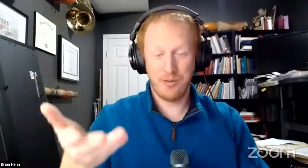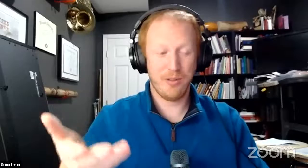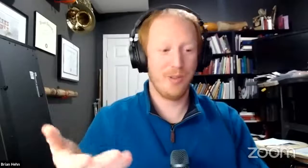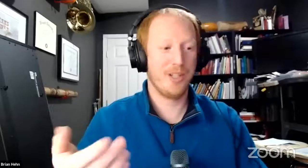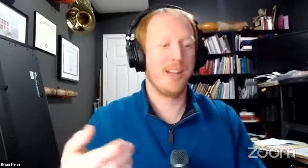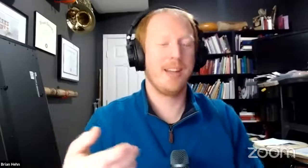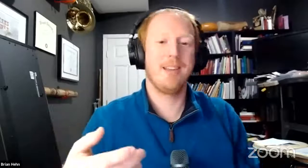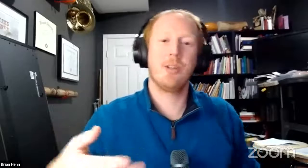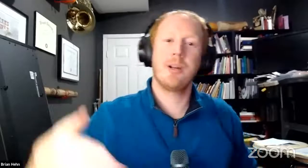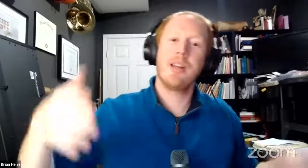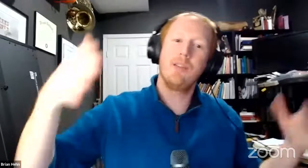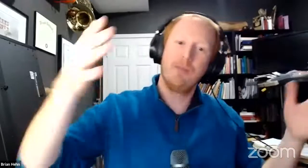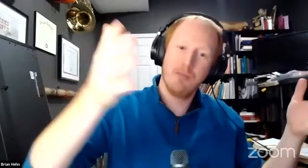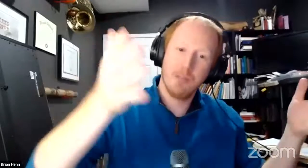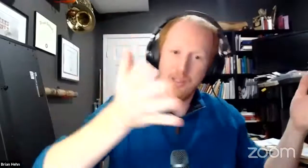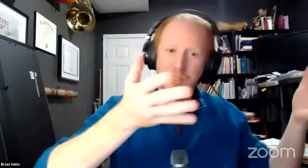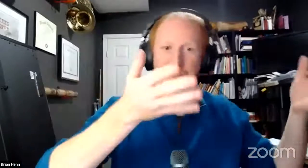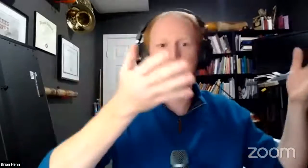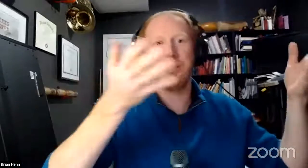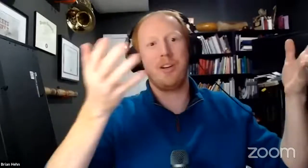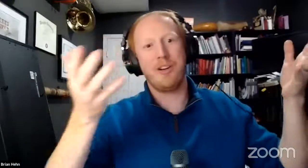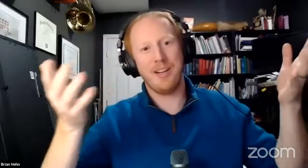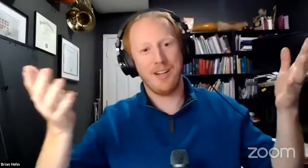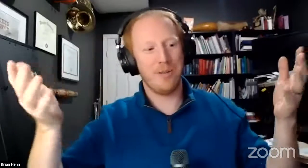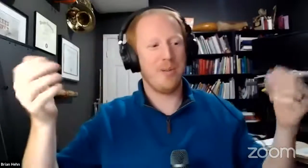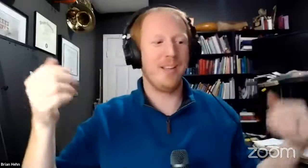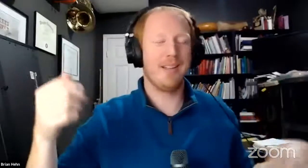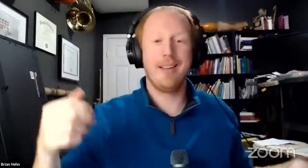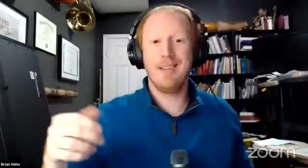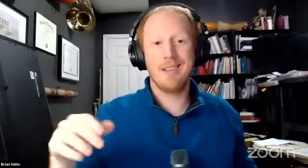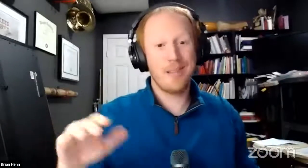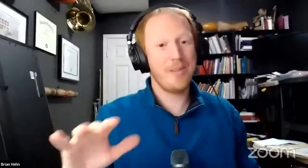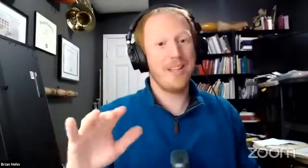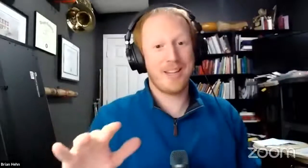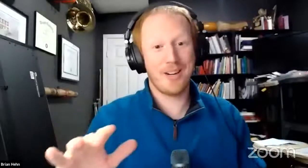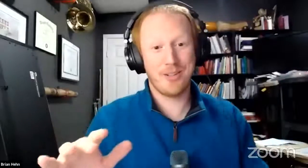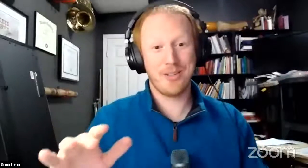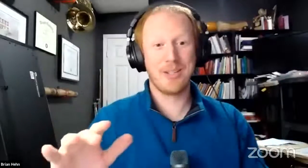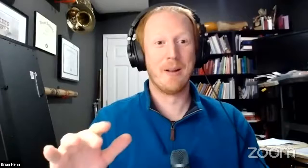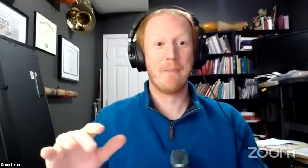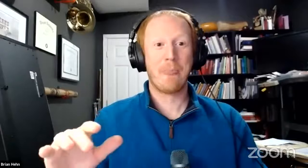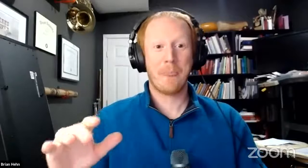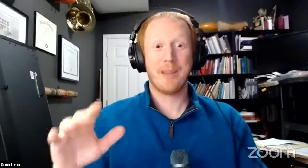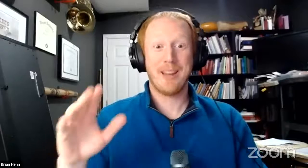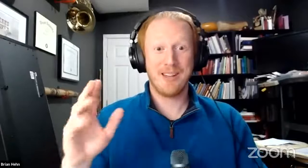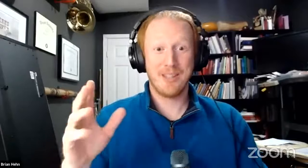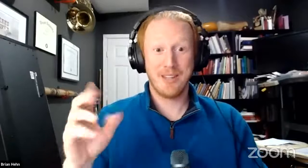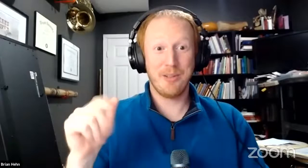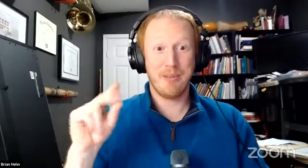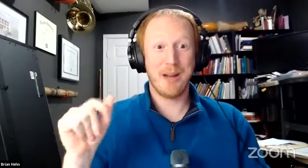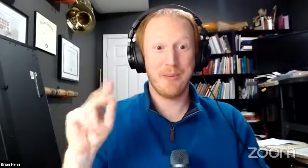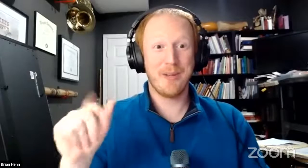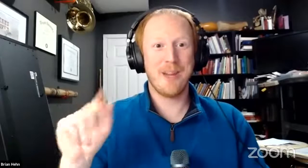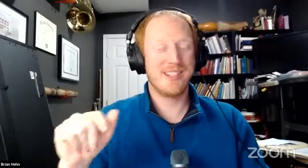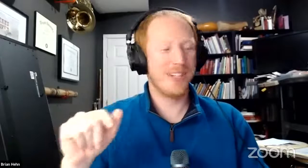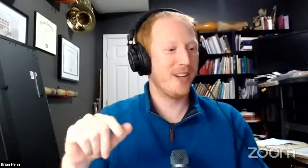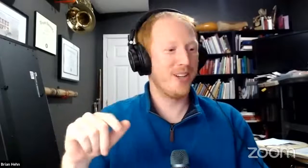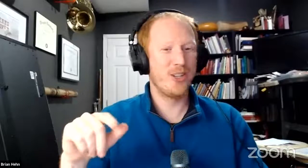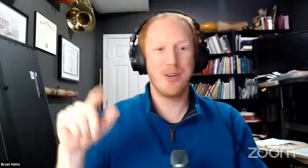through many a word and deed. We thank our true